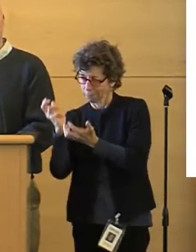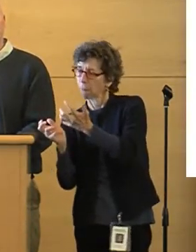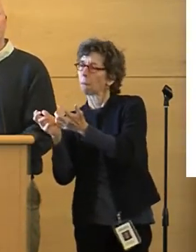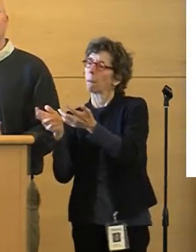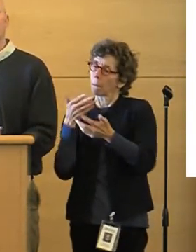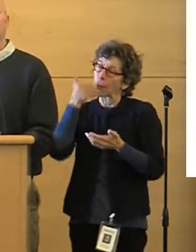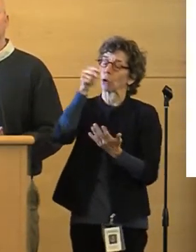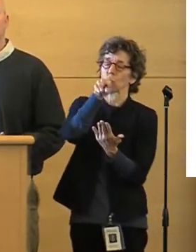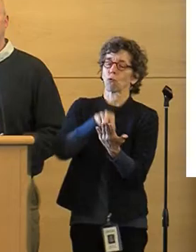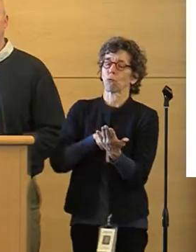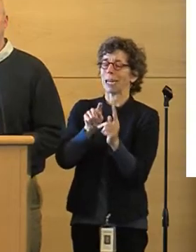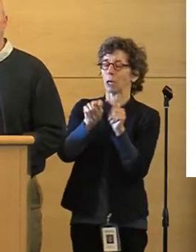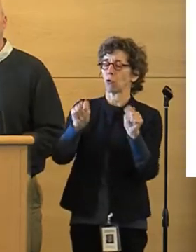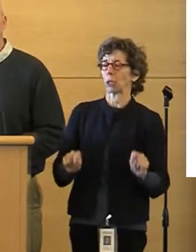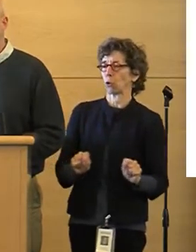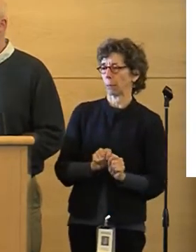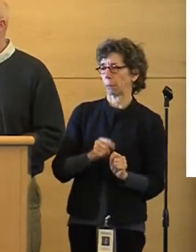internet bandwidth,